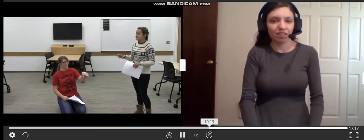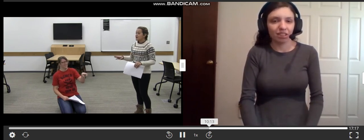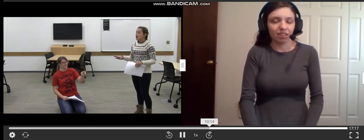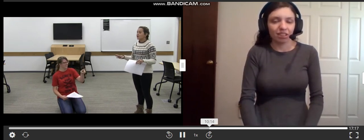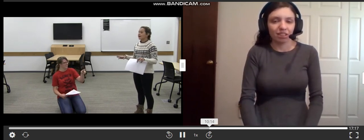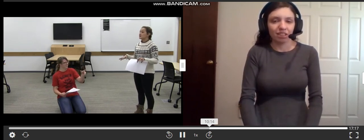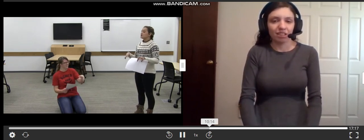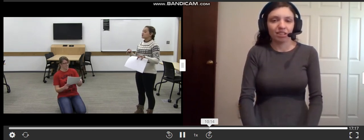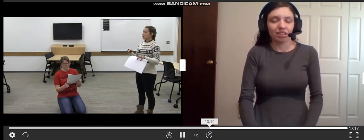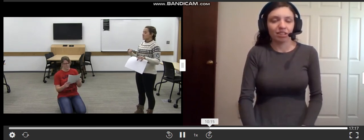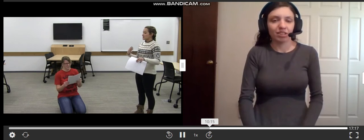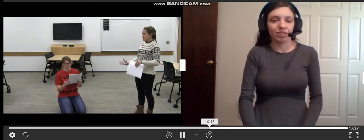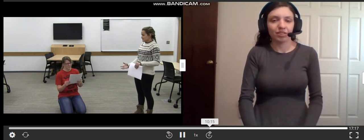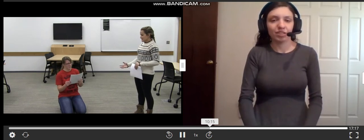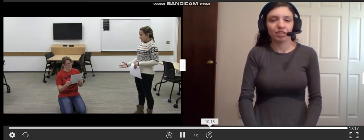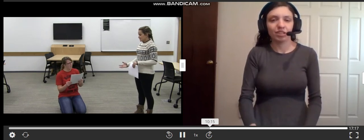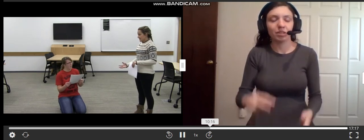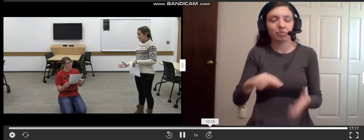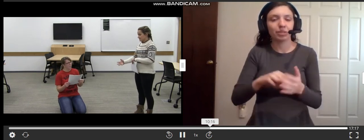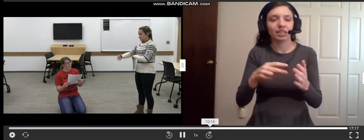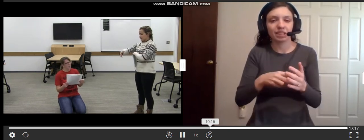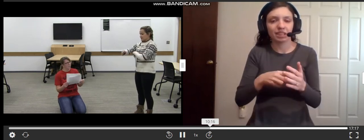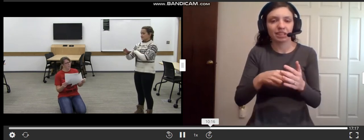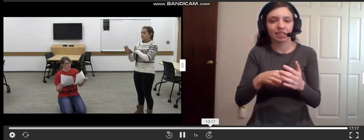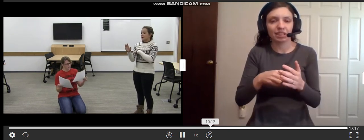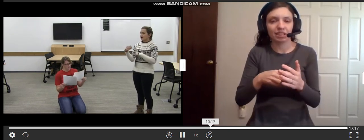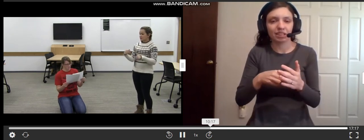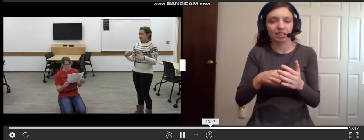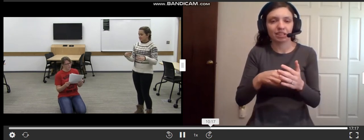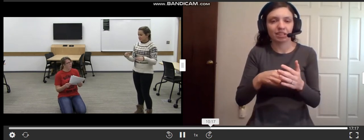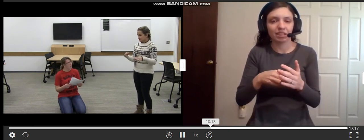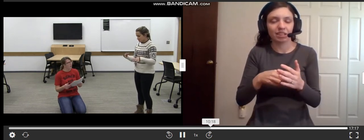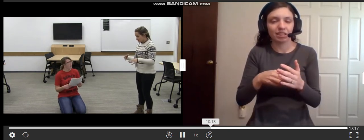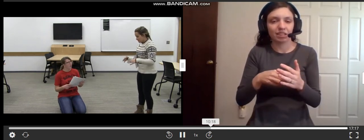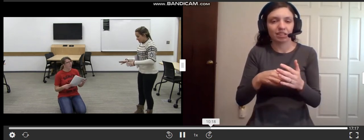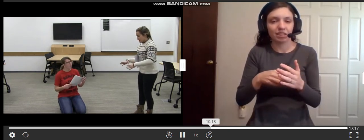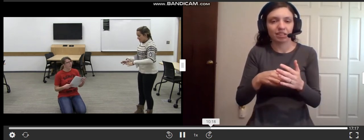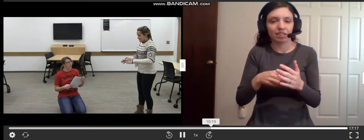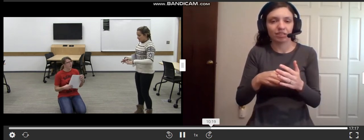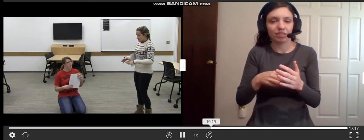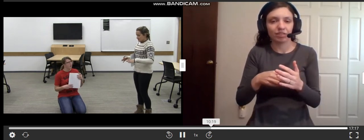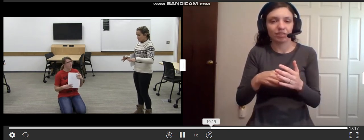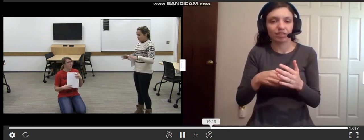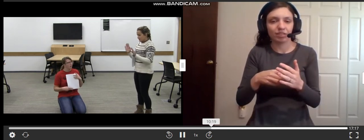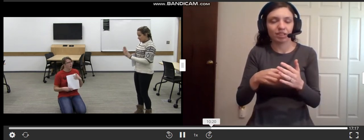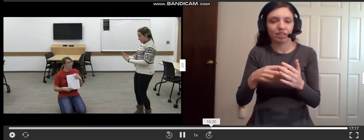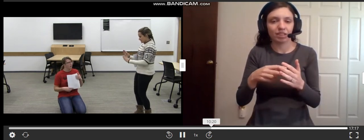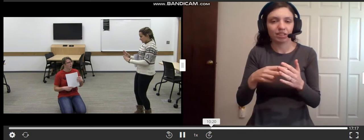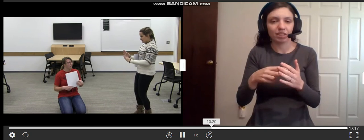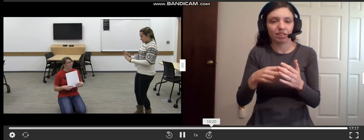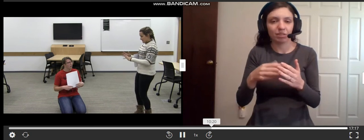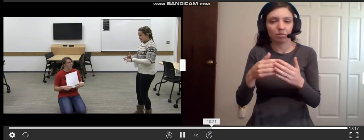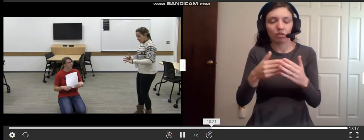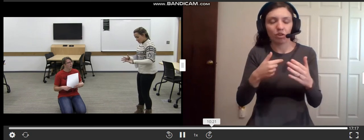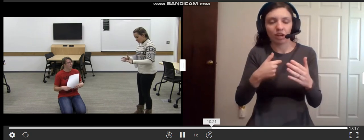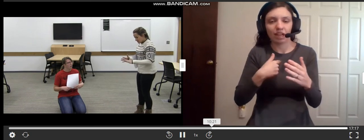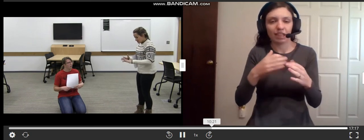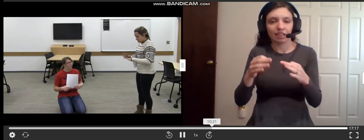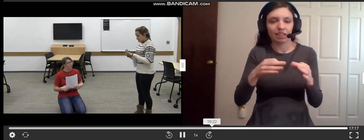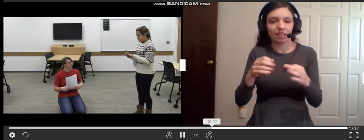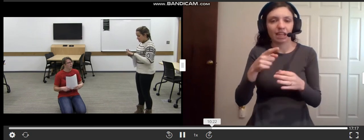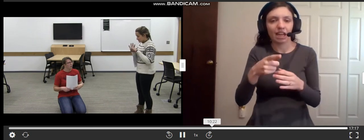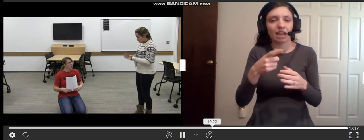Murky. Okay, so what she means by hell is murky. So what I want you to do is, before I explain the line, I